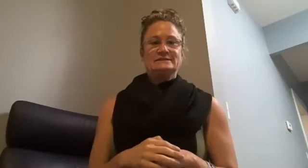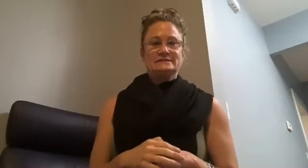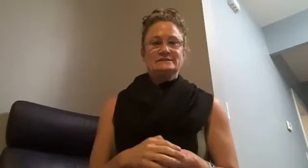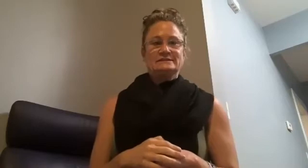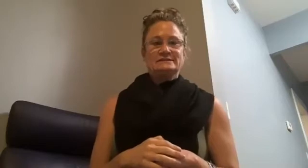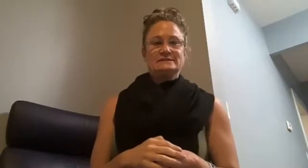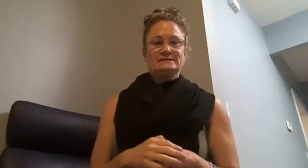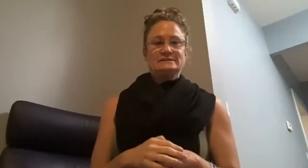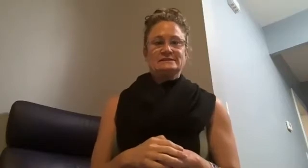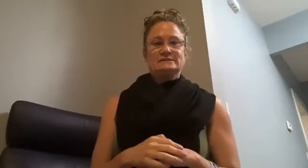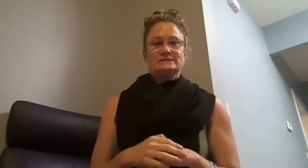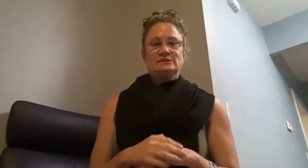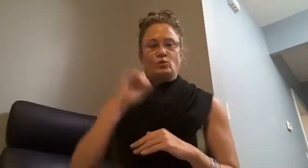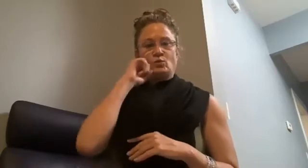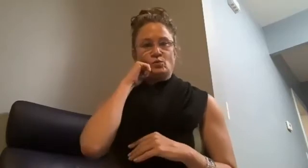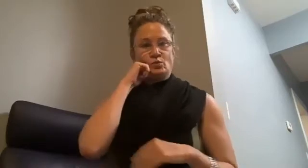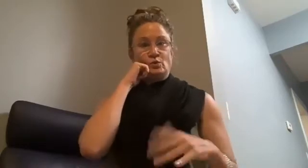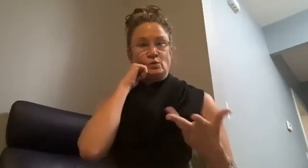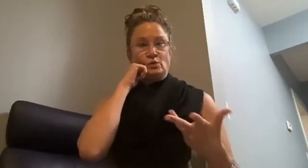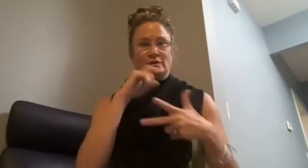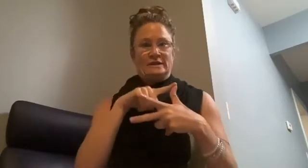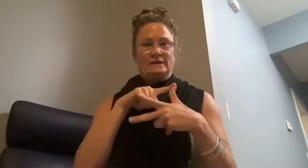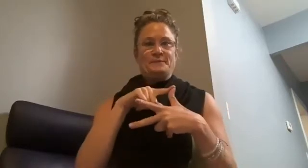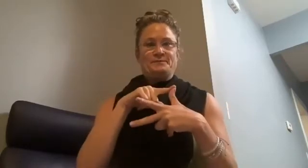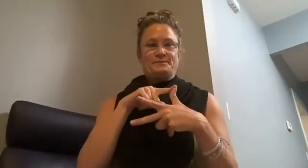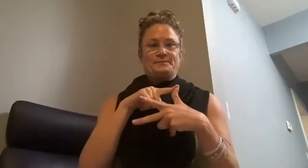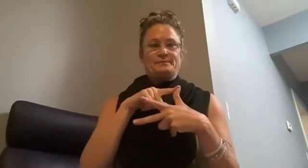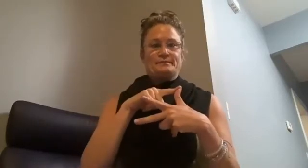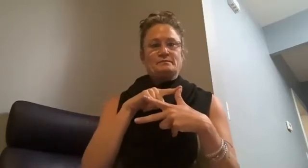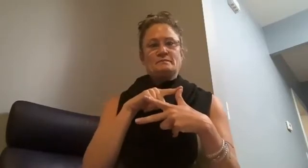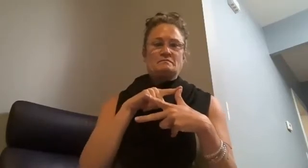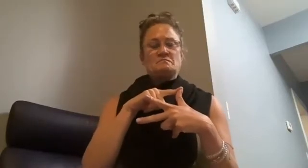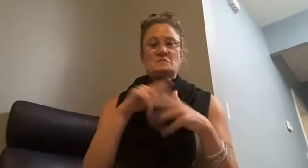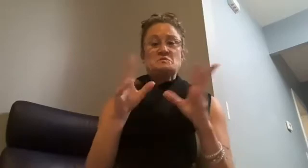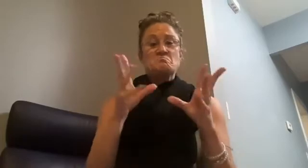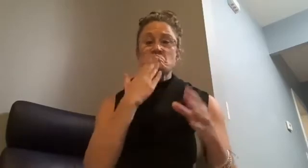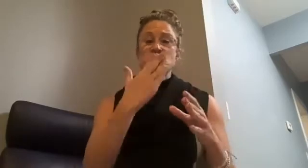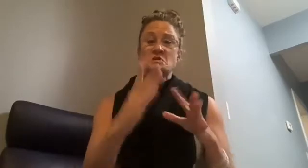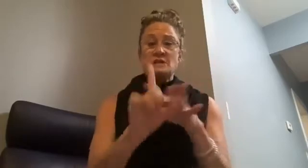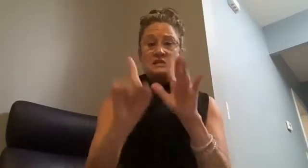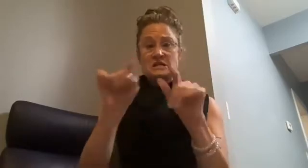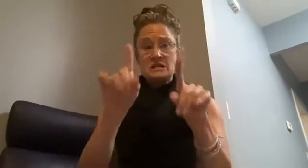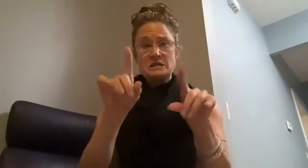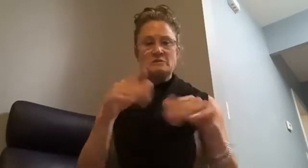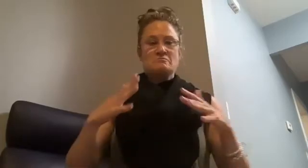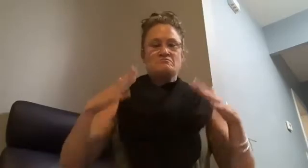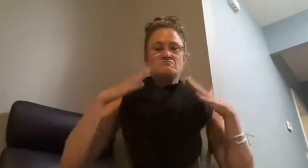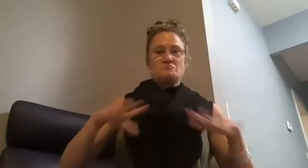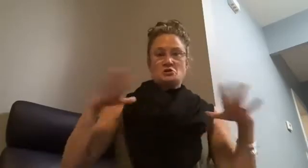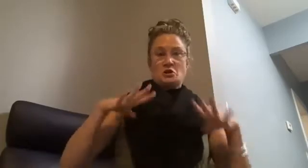other cool thing is I'm speaking at a pretty decently attended meeting. I'm wearing a nice shirt, and otherwise I'm wearing sweatpants, and nobody knows except for the fact that